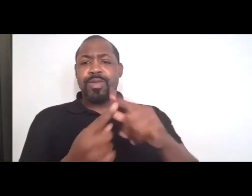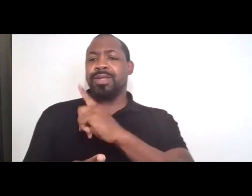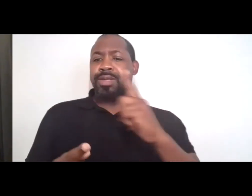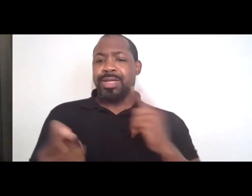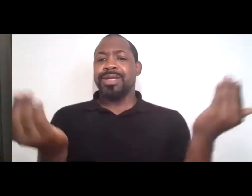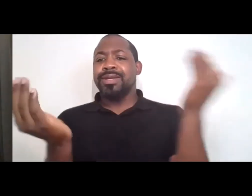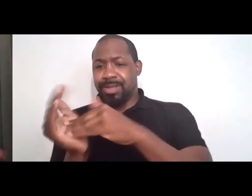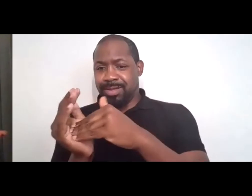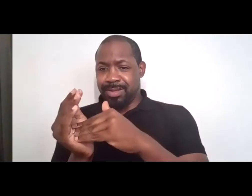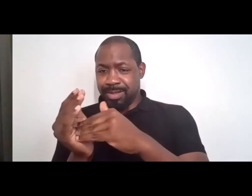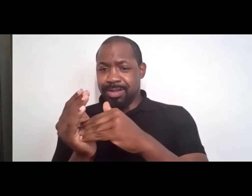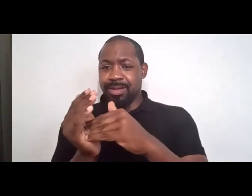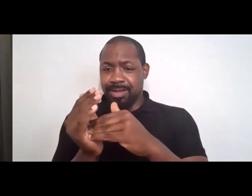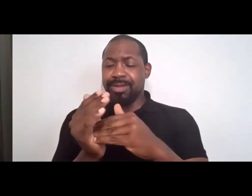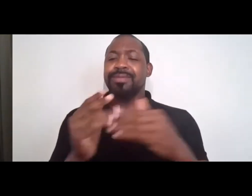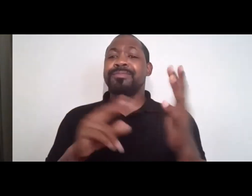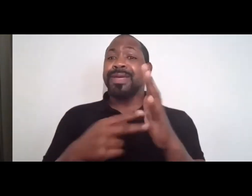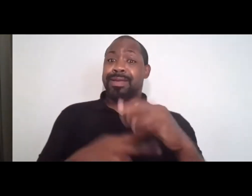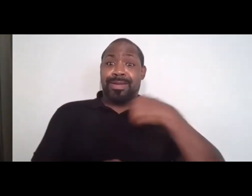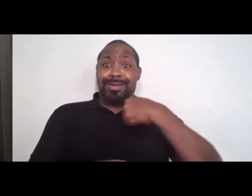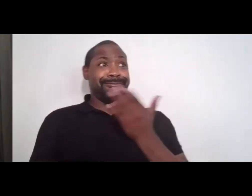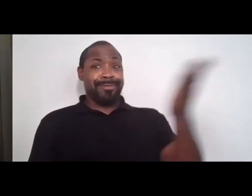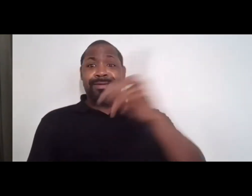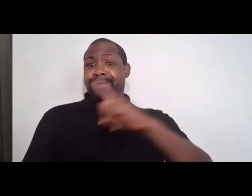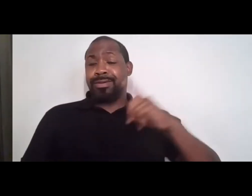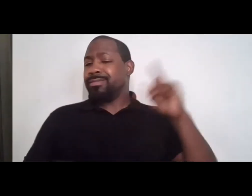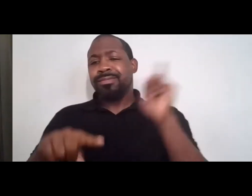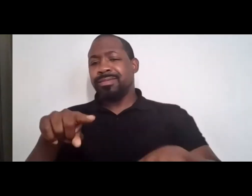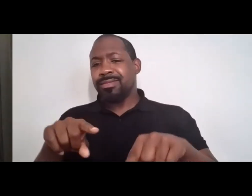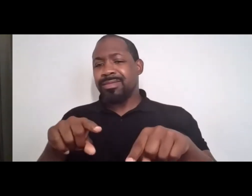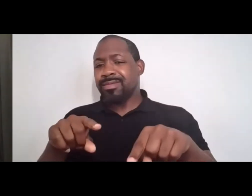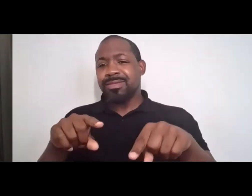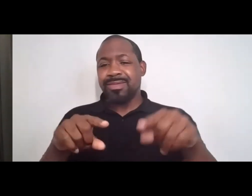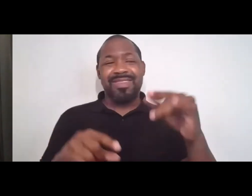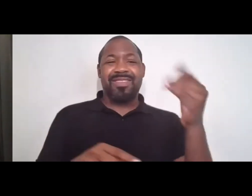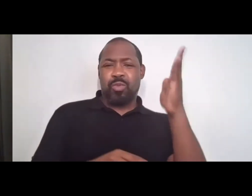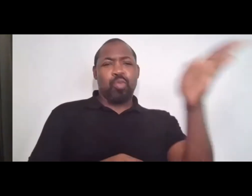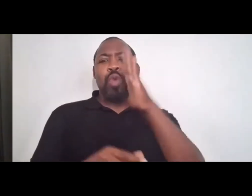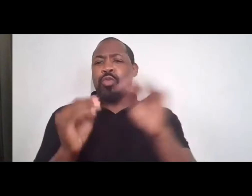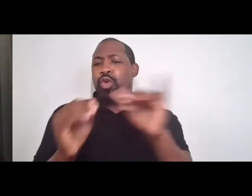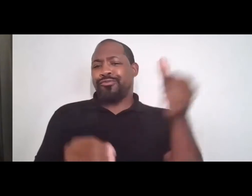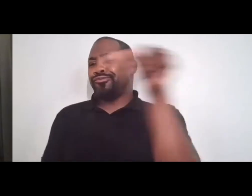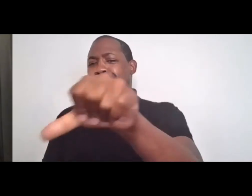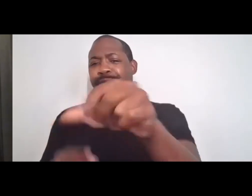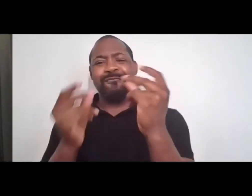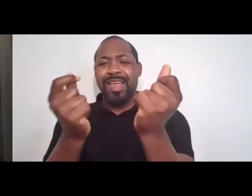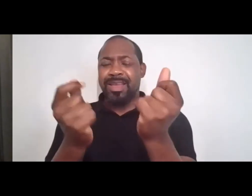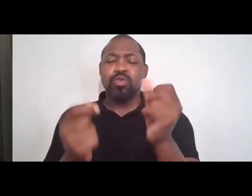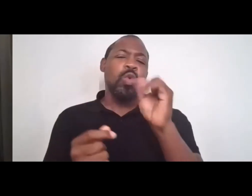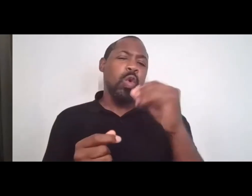there's areas in the DOA that have to be approved all the way up until it gets to the legislature. I cannot submit it directly to legislature. If I